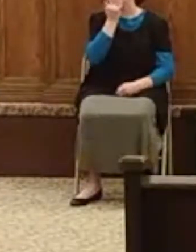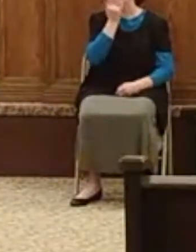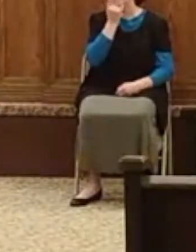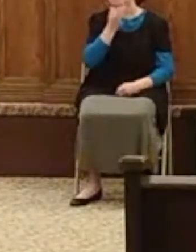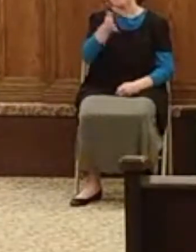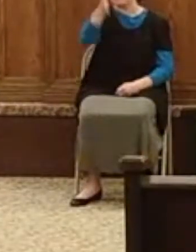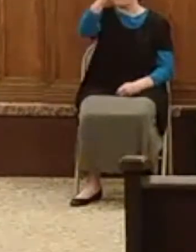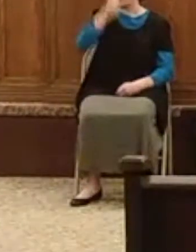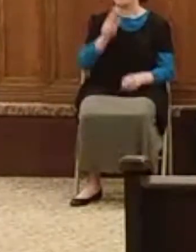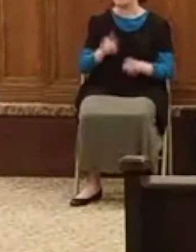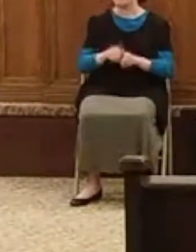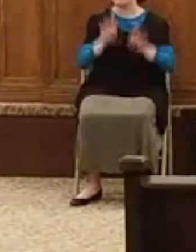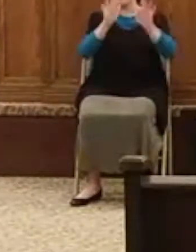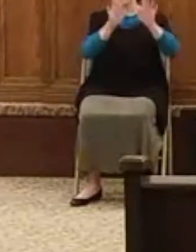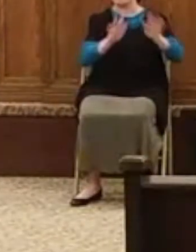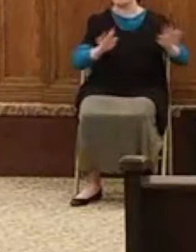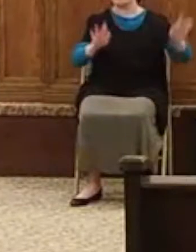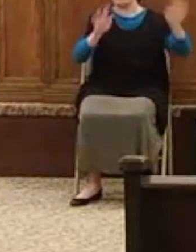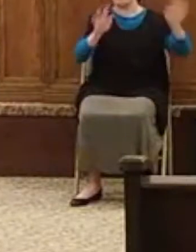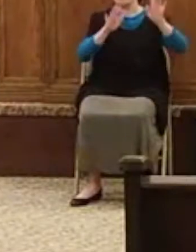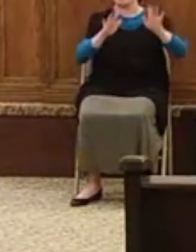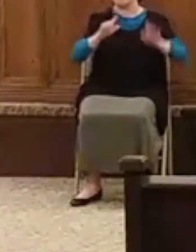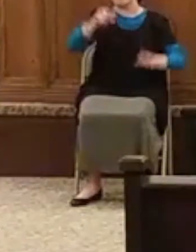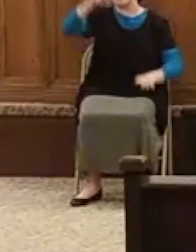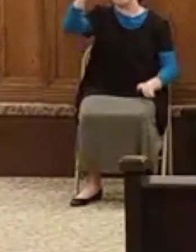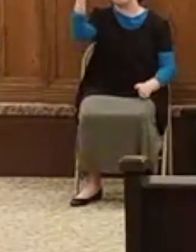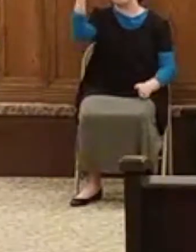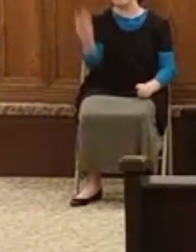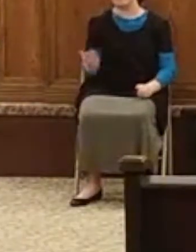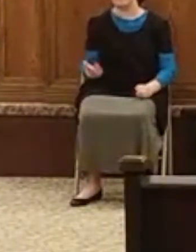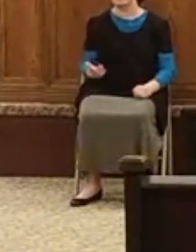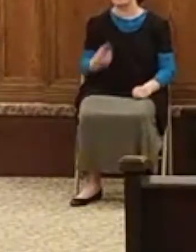up. But God still has mercy and